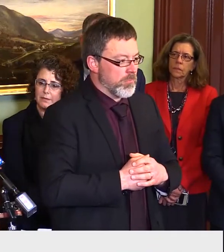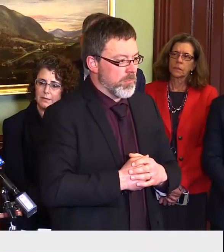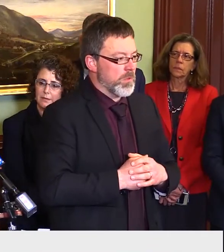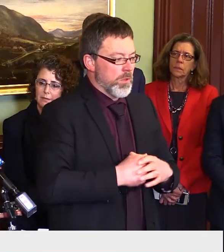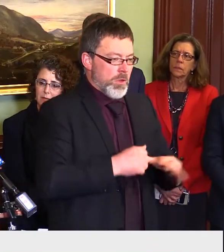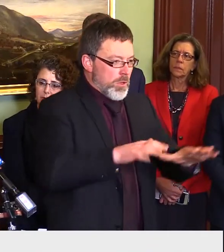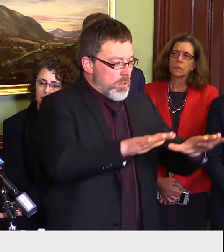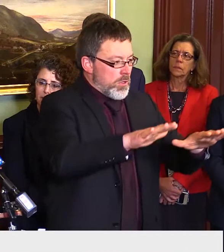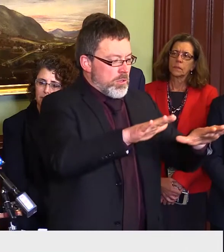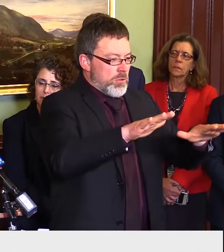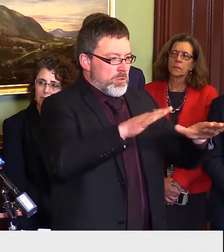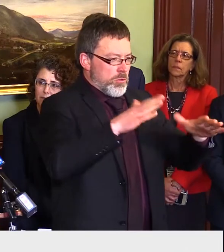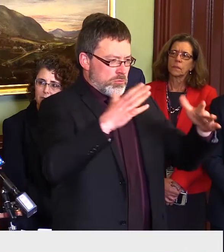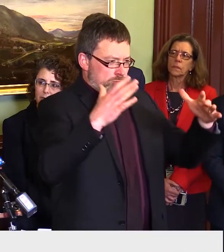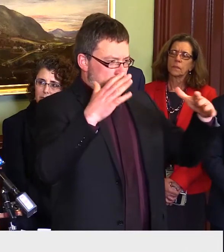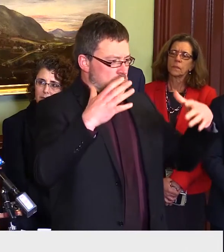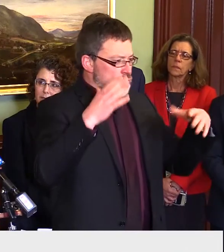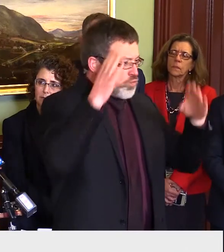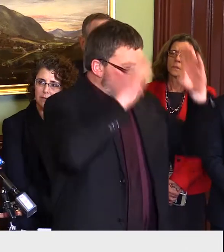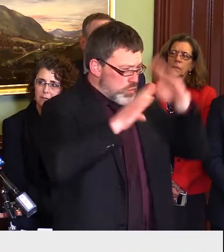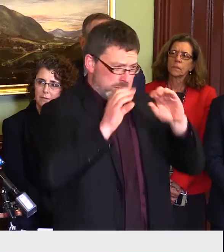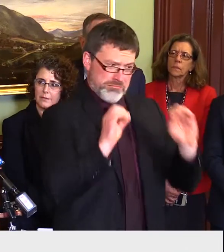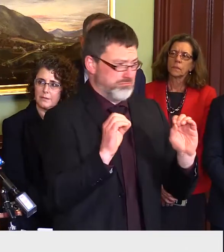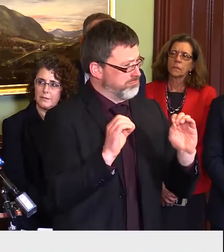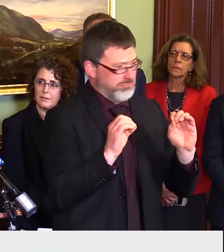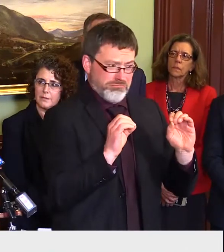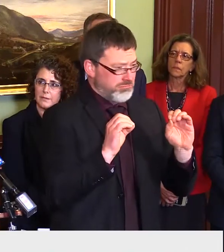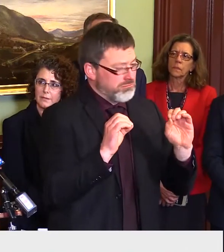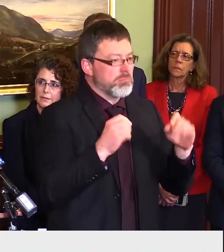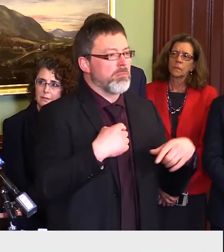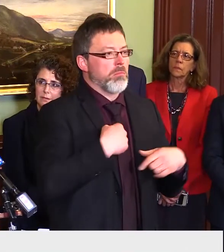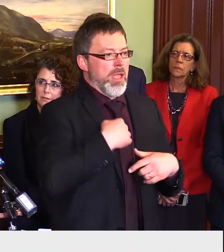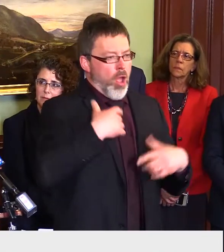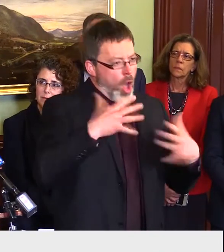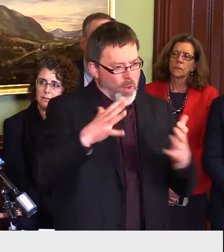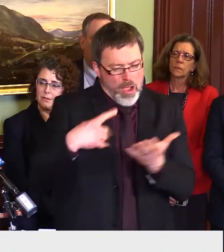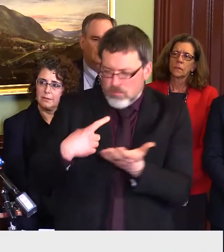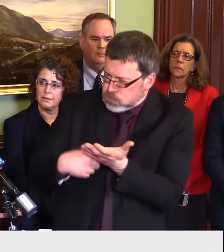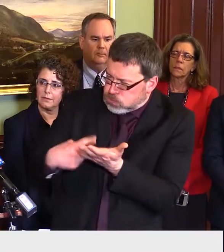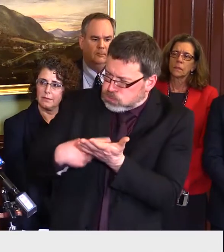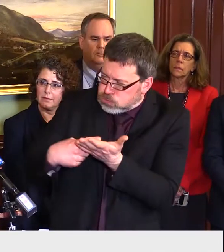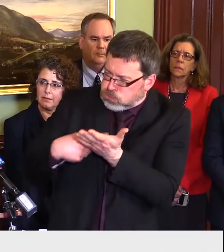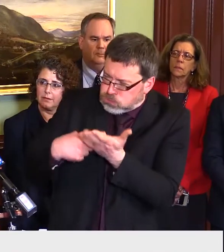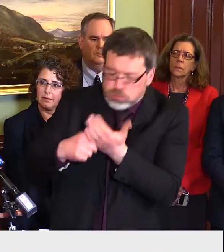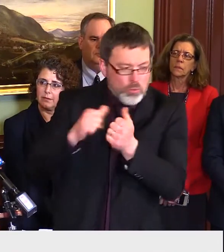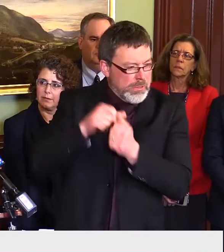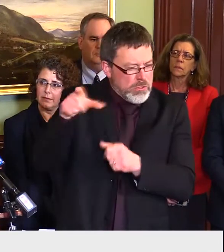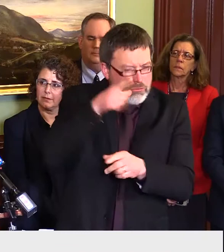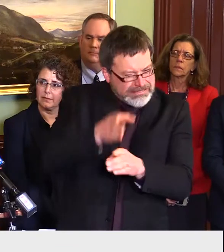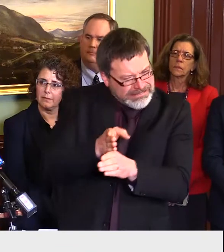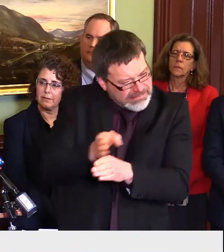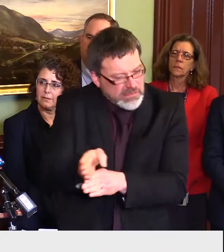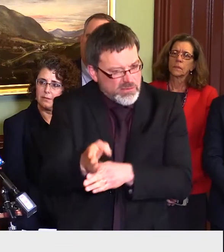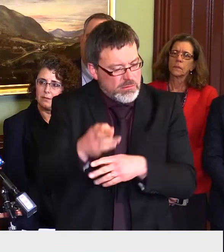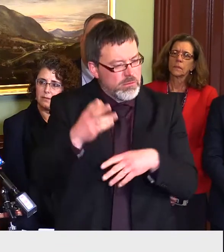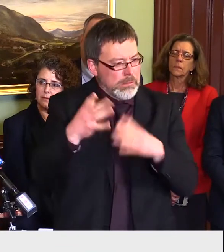also want to make this very clear. We are going to get through this